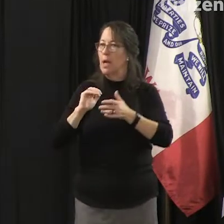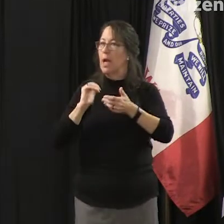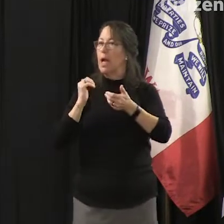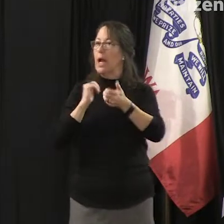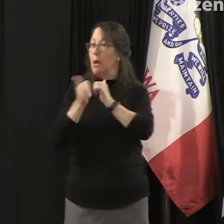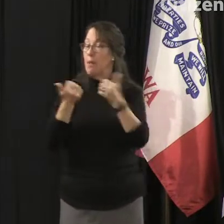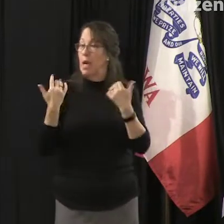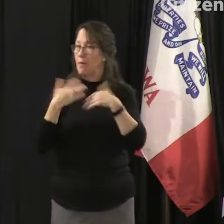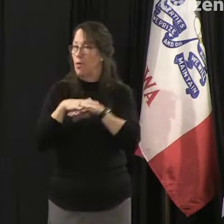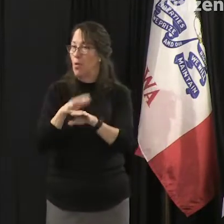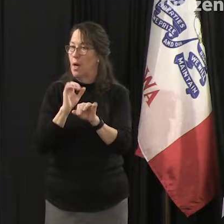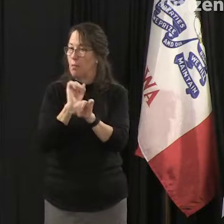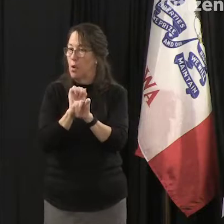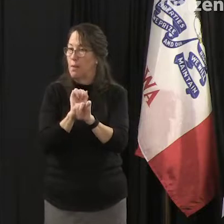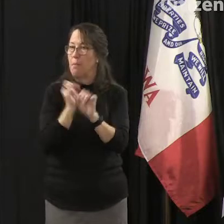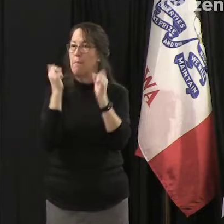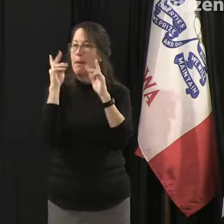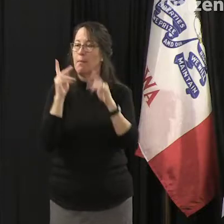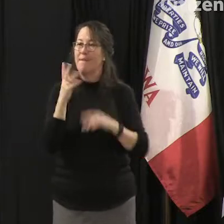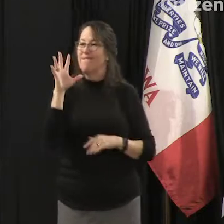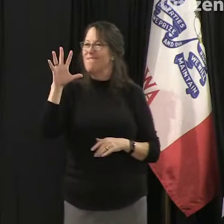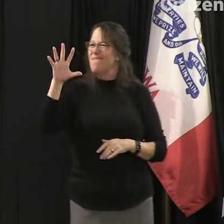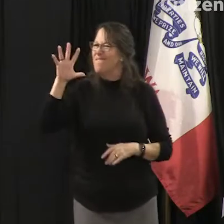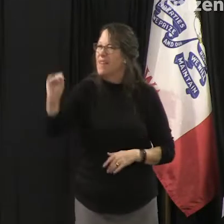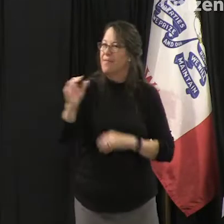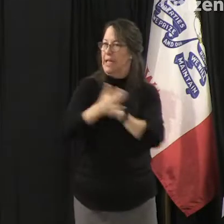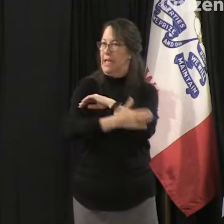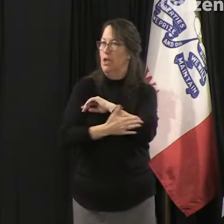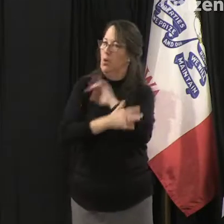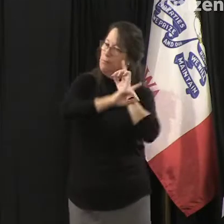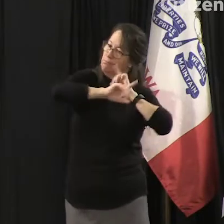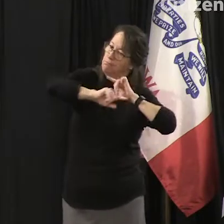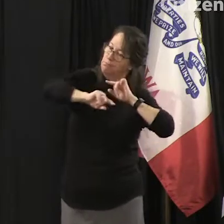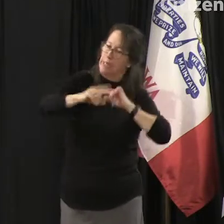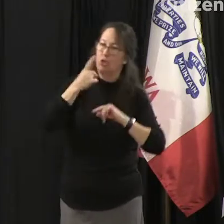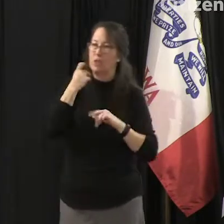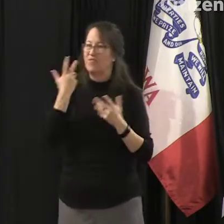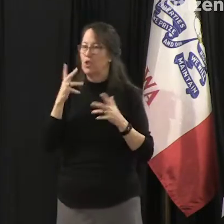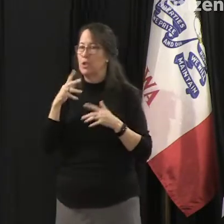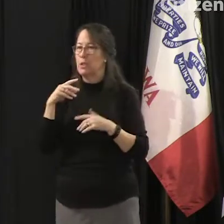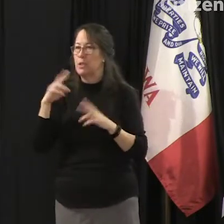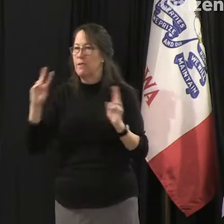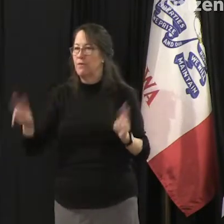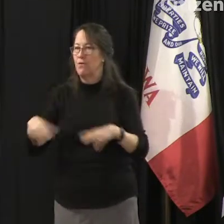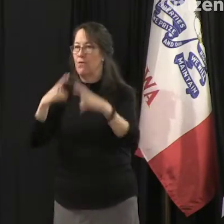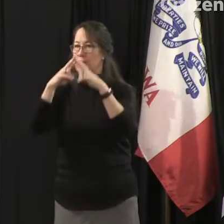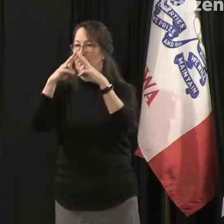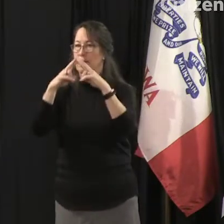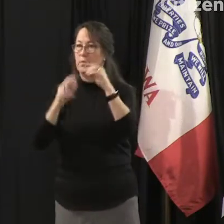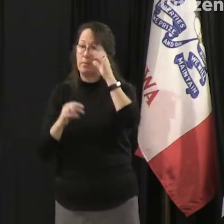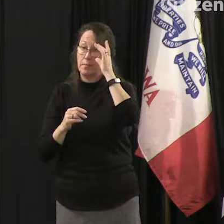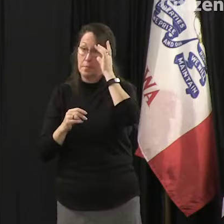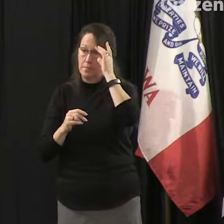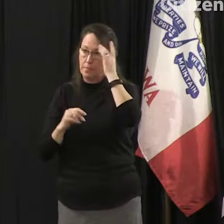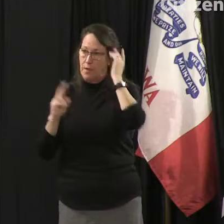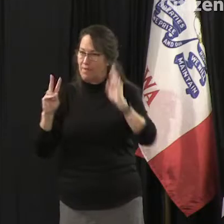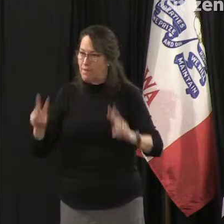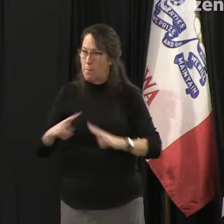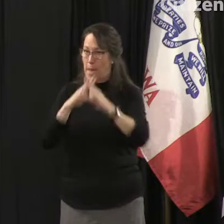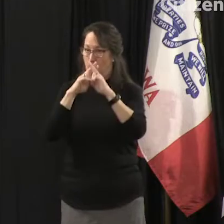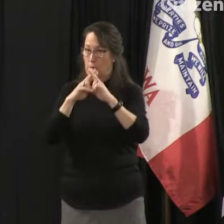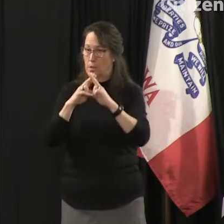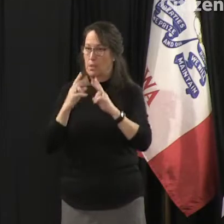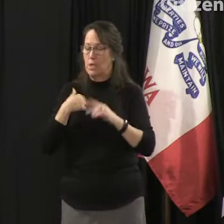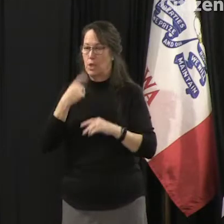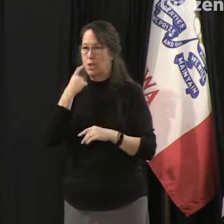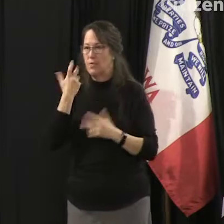integrated employment. We've had people from 50 countries attend these. We just had the last one in Paris, France in April. I just returned 2 weeks